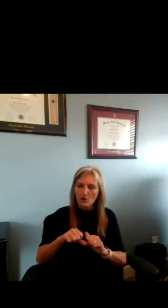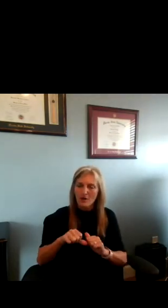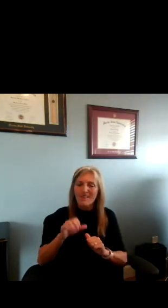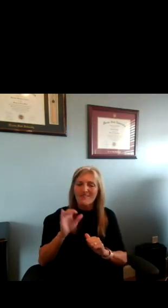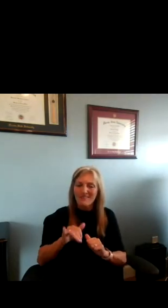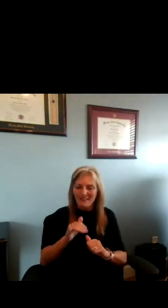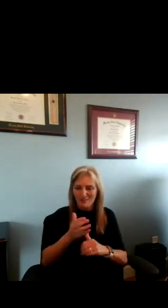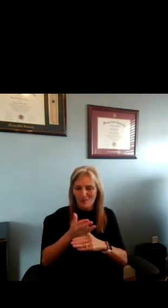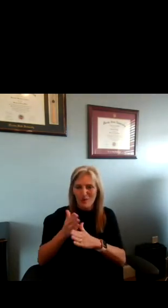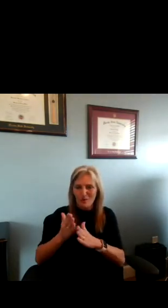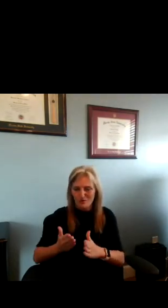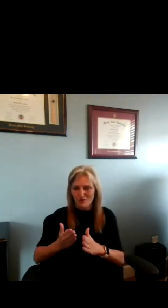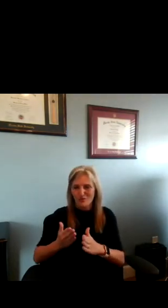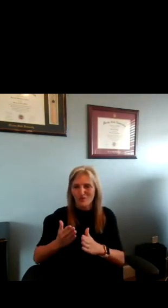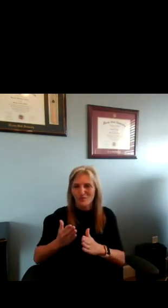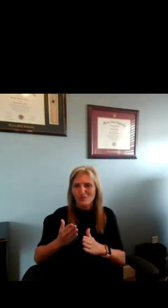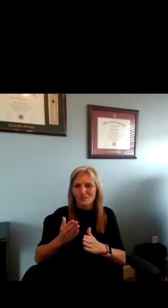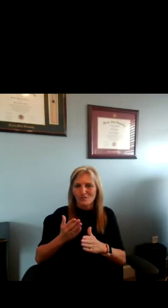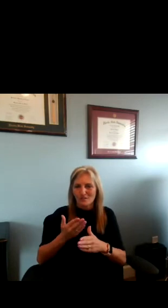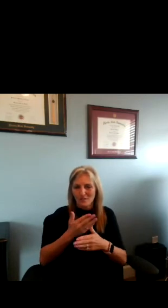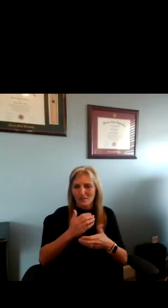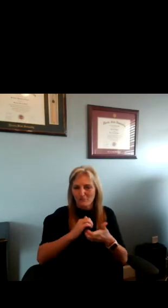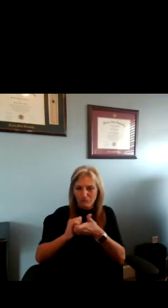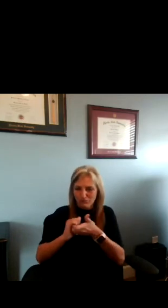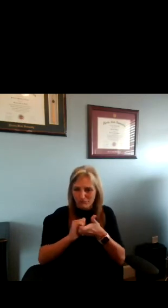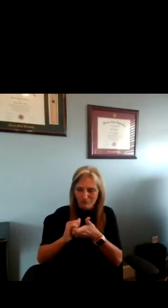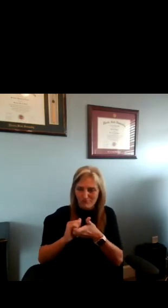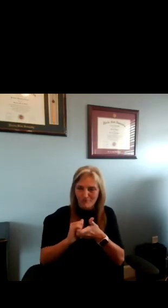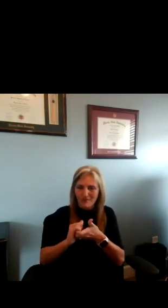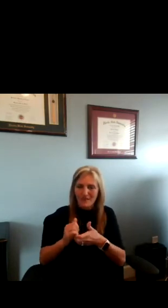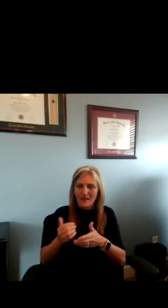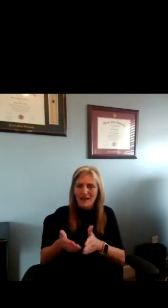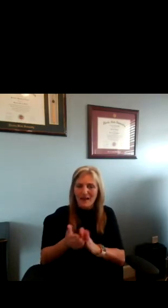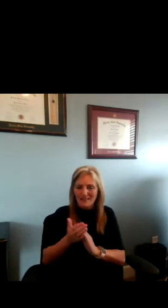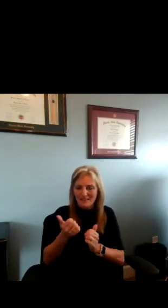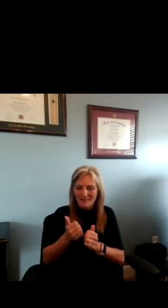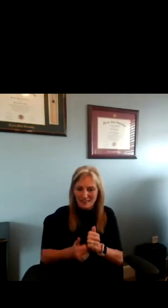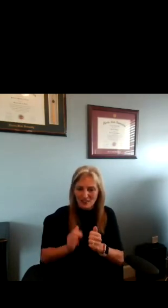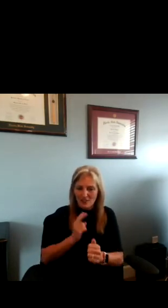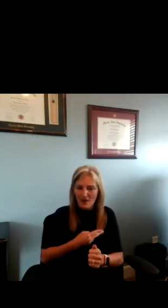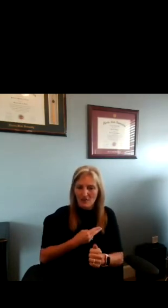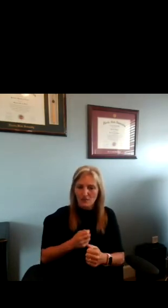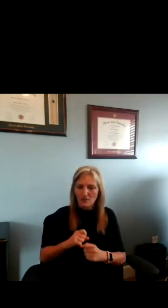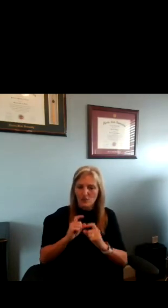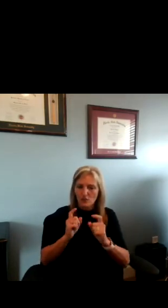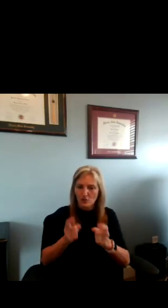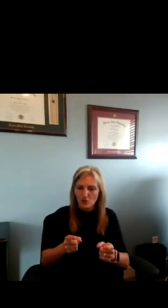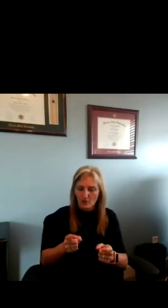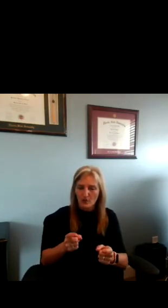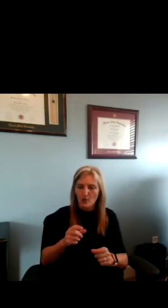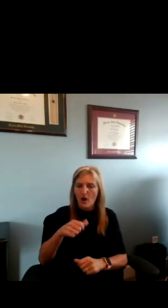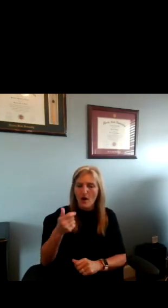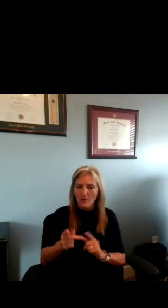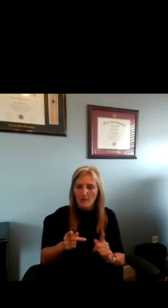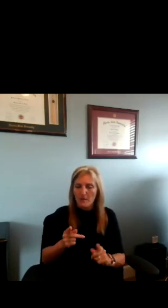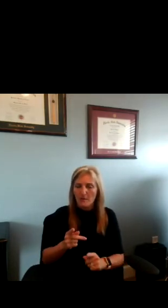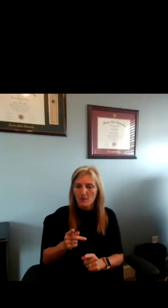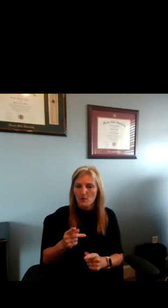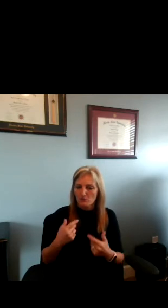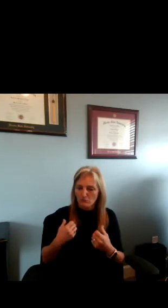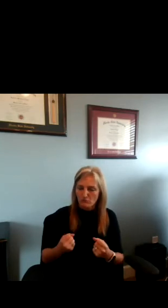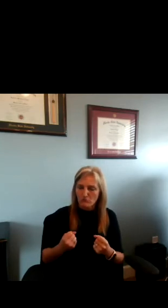partnership. It asks that each of us contribute to the well-being of others. It requires something that cannot